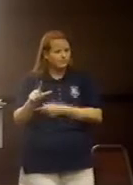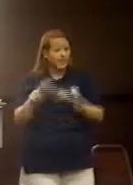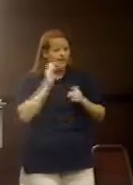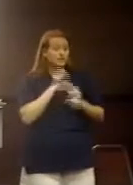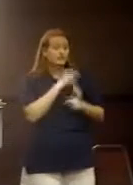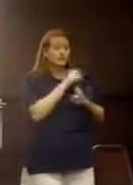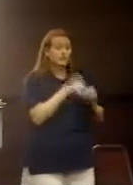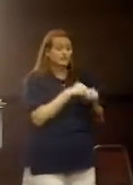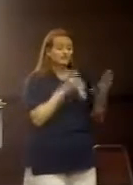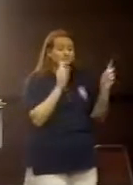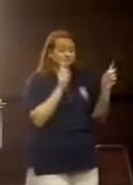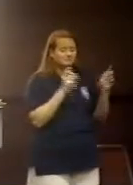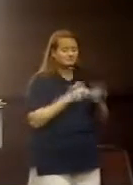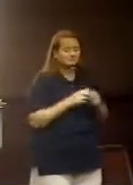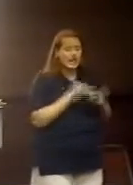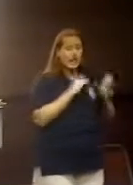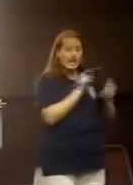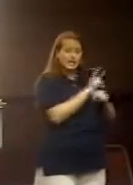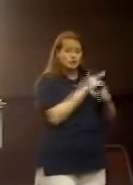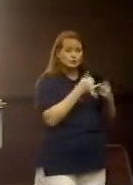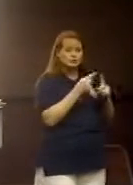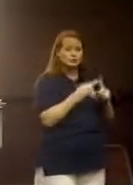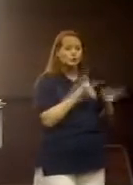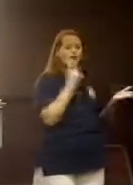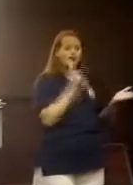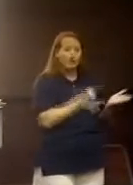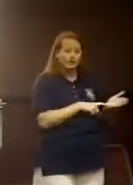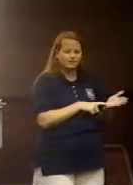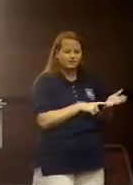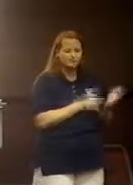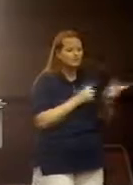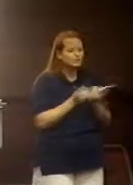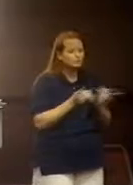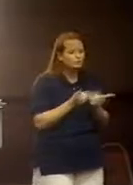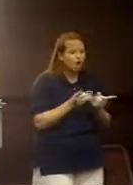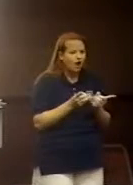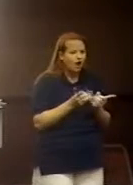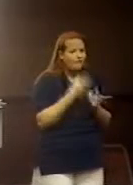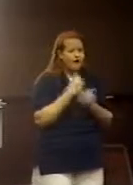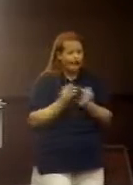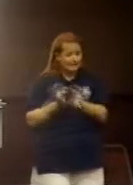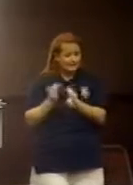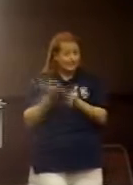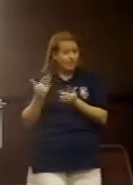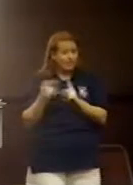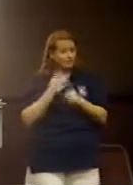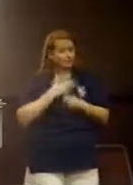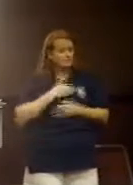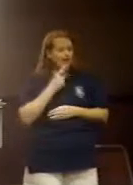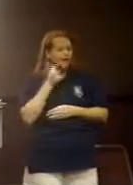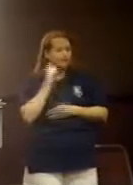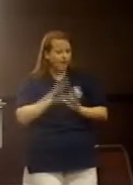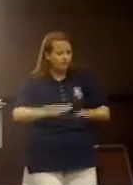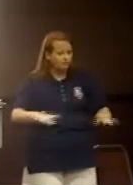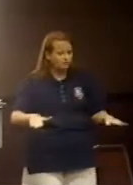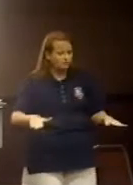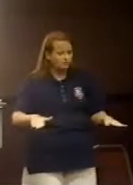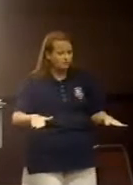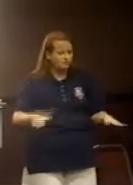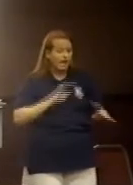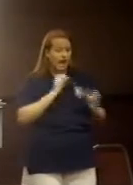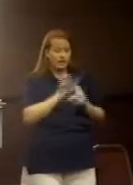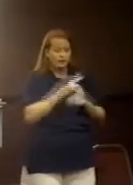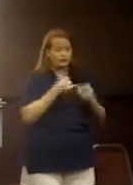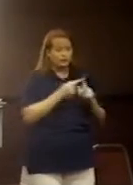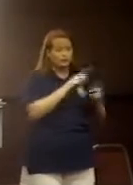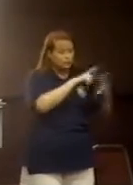she puts it, I can use it to comment, describe, and explain things to my deaf children. I can